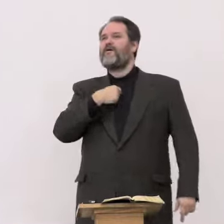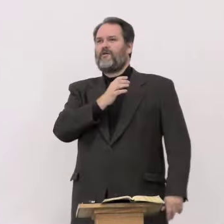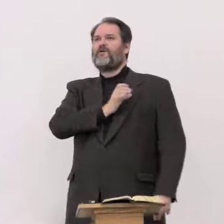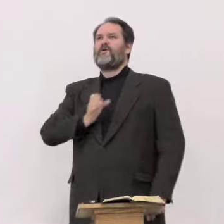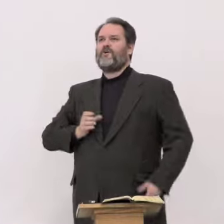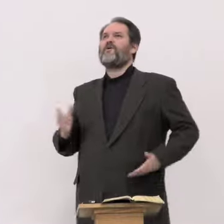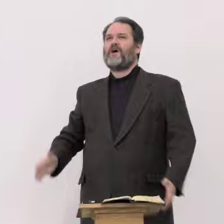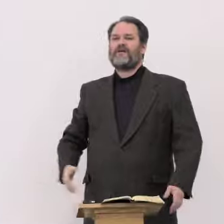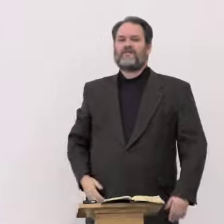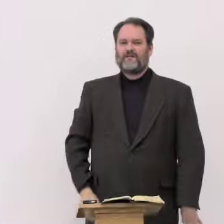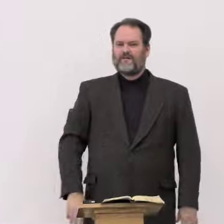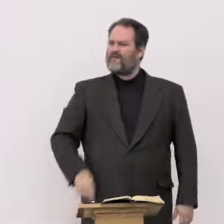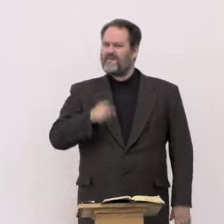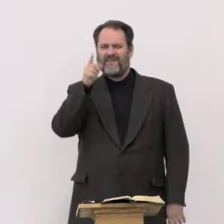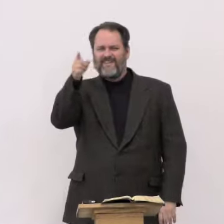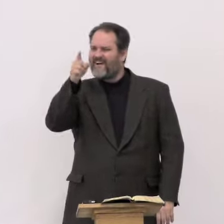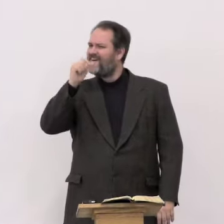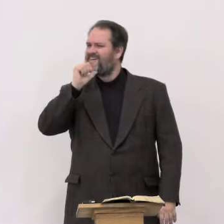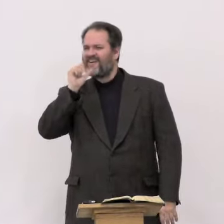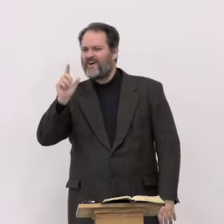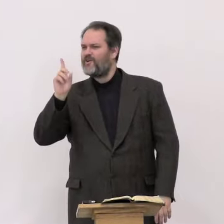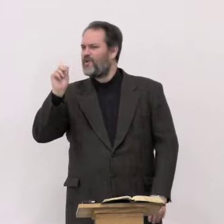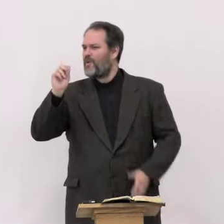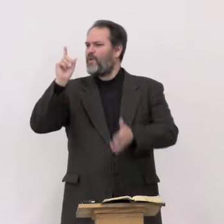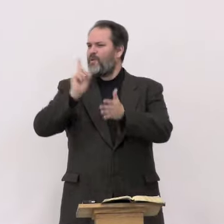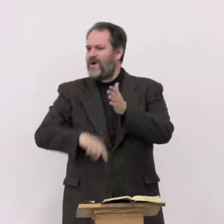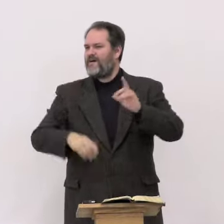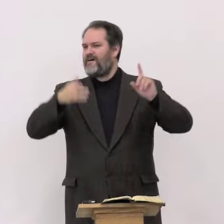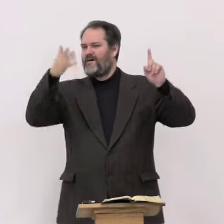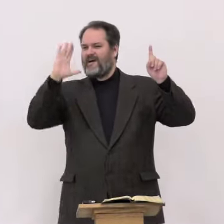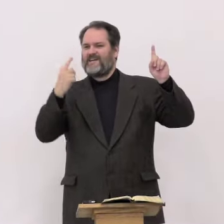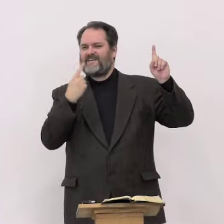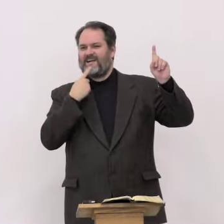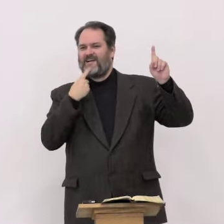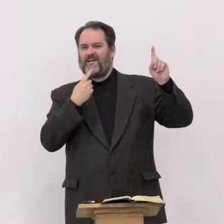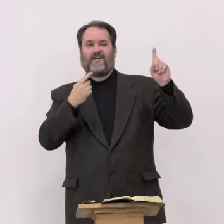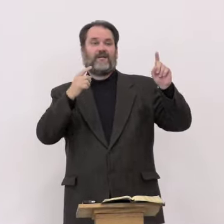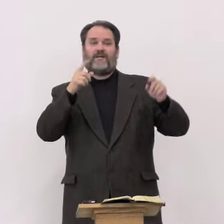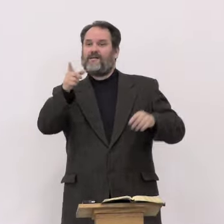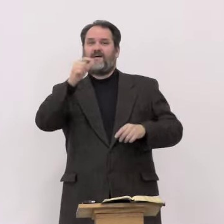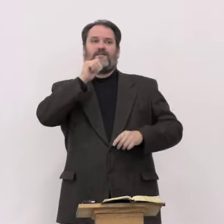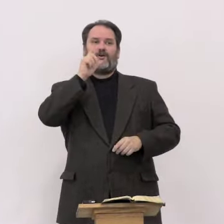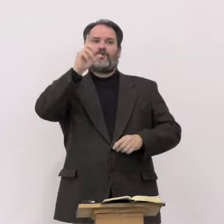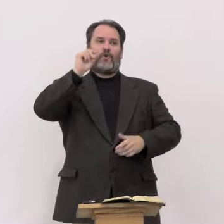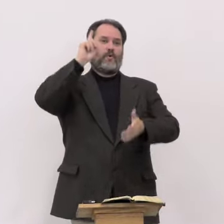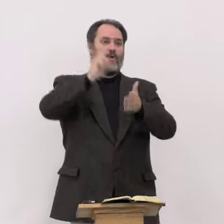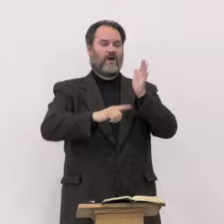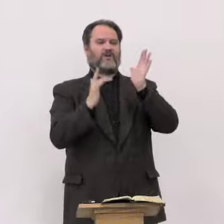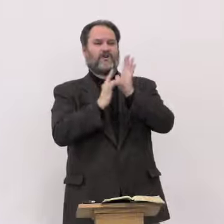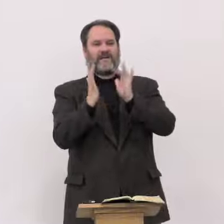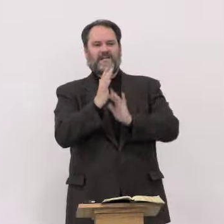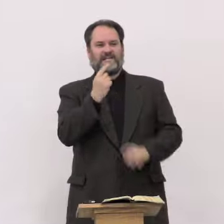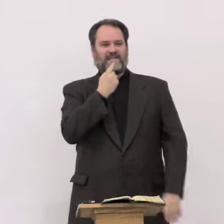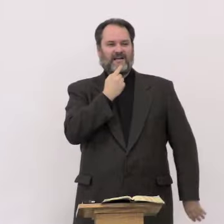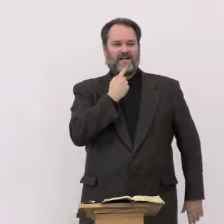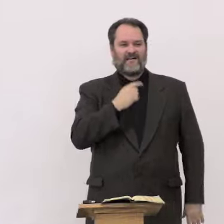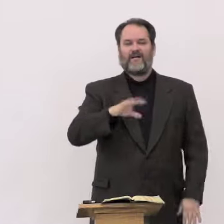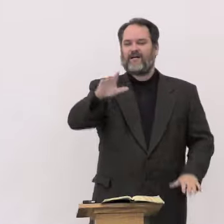95% of Christians will say they're just Christians, but they won't do what God tells them to. They don't do what Jesus